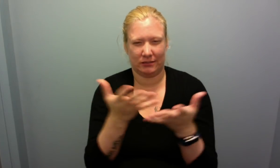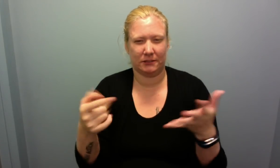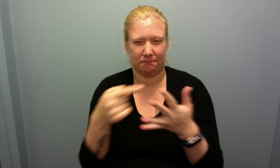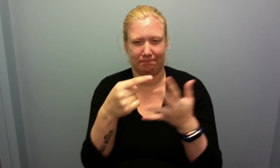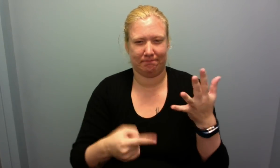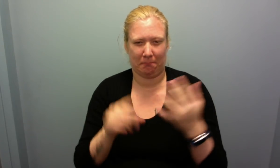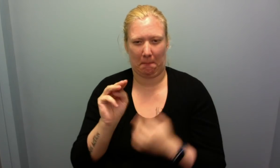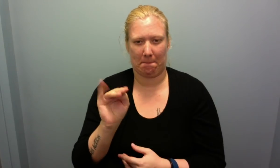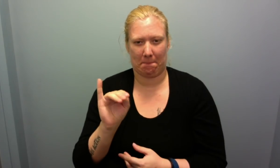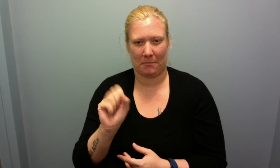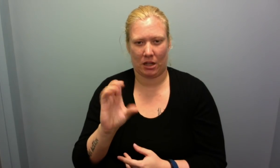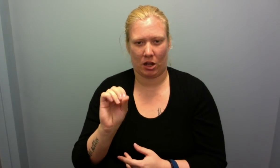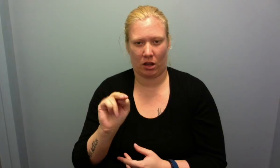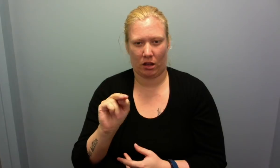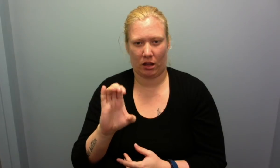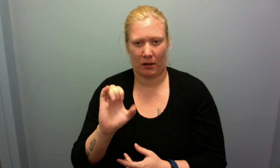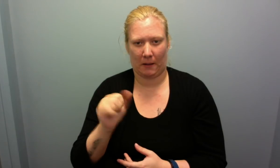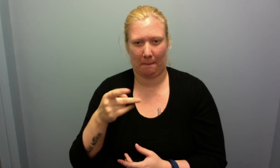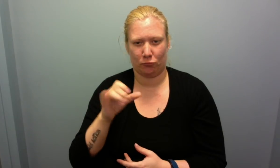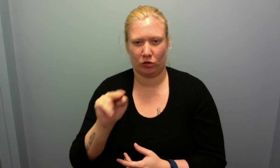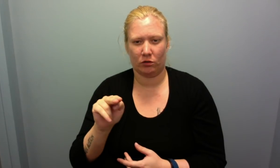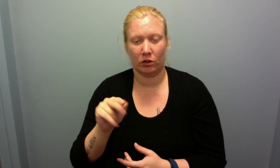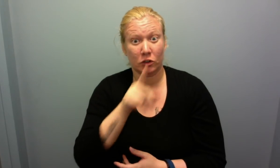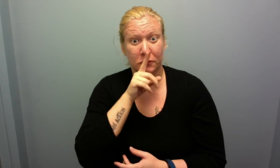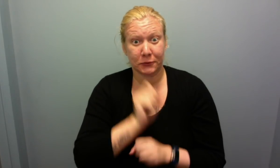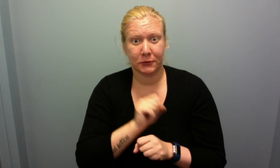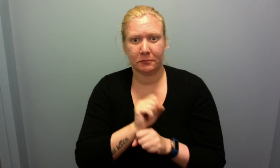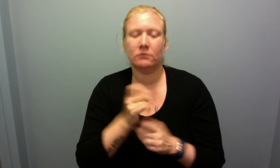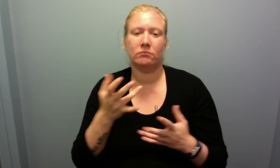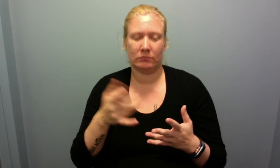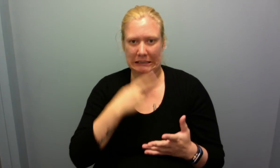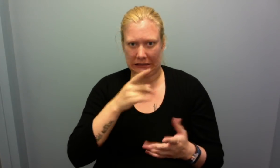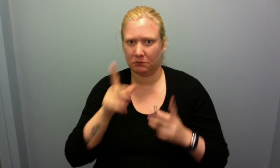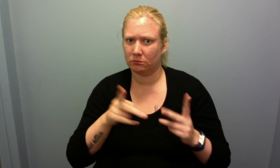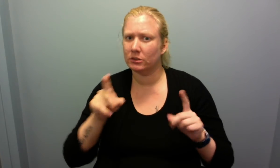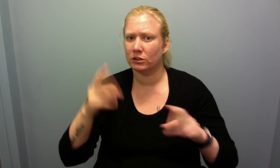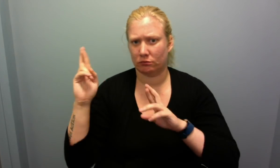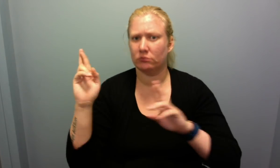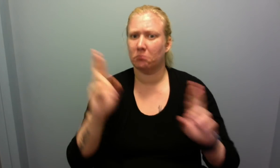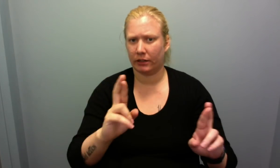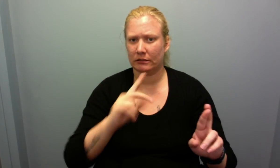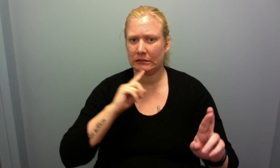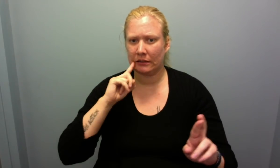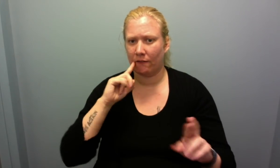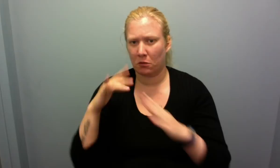English. So I hope that this really helps all of you kind of clear up some misconceptions. And really, I just